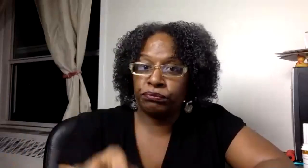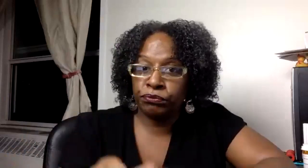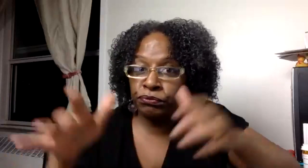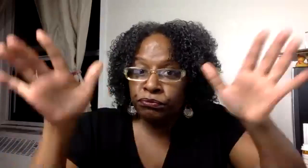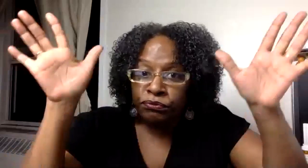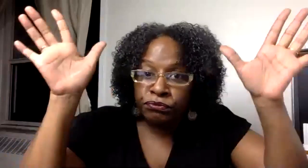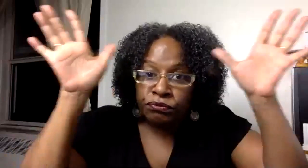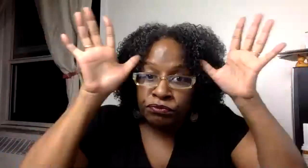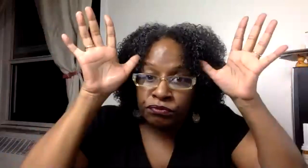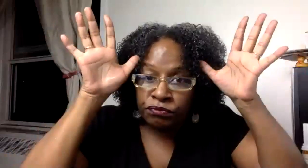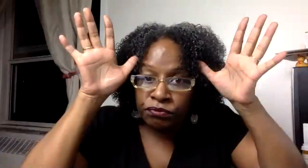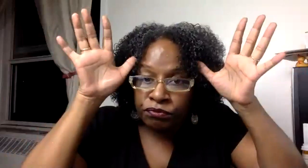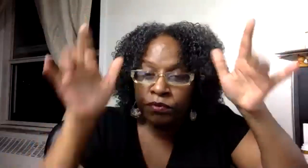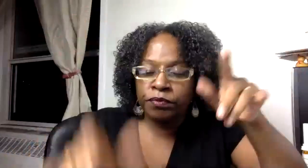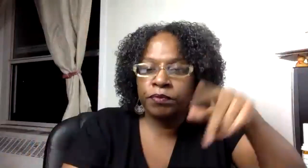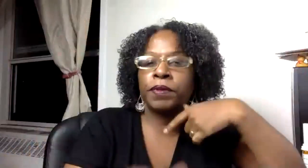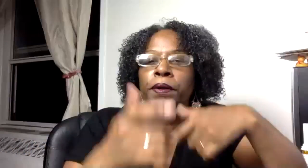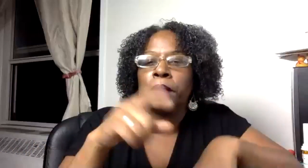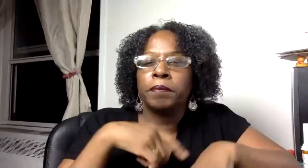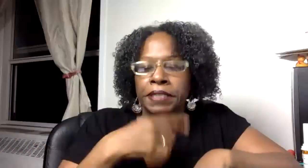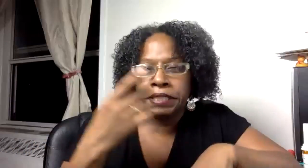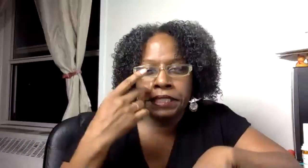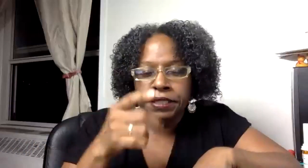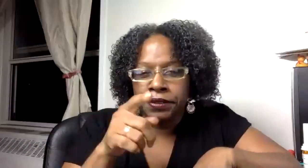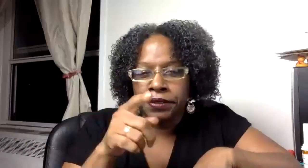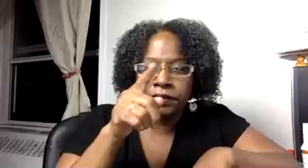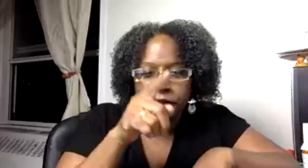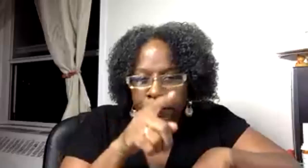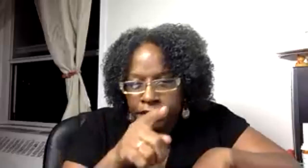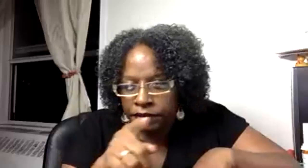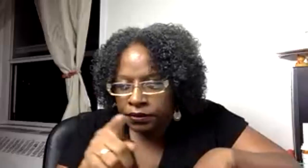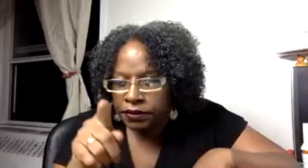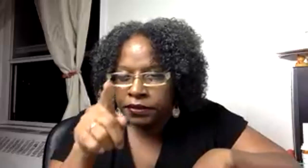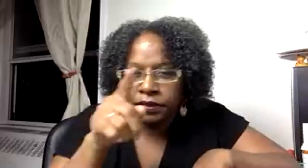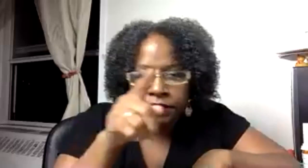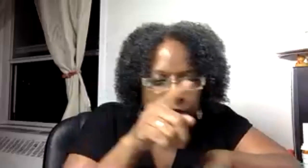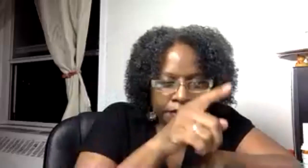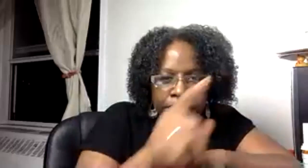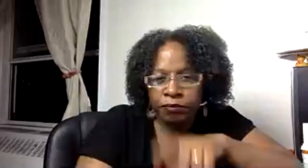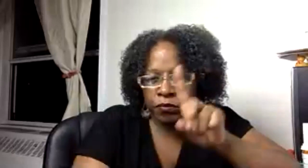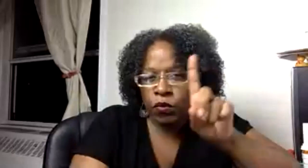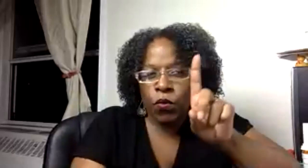floor? Put your hands up by your head like antlers to let me know. I'll peek through the audience